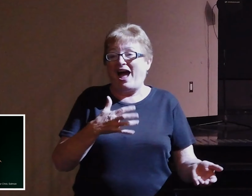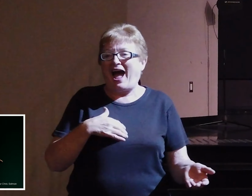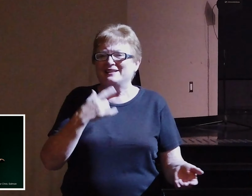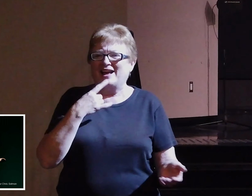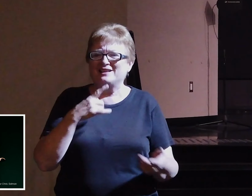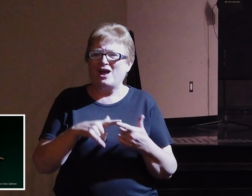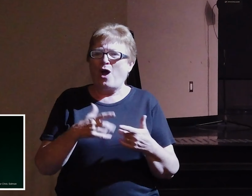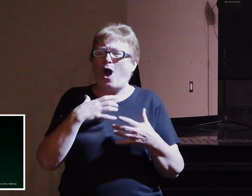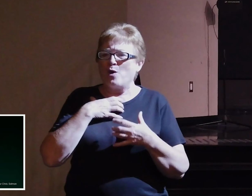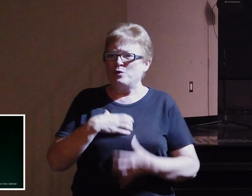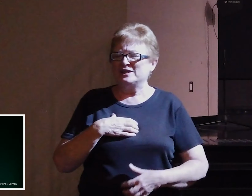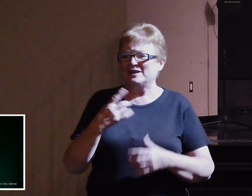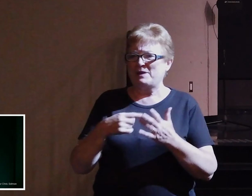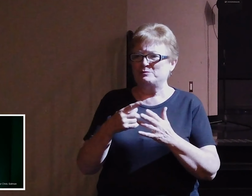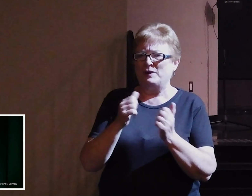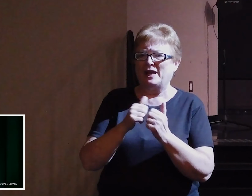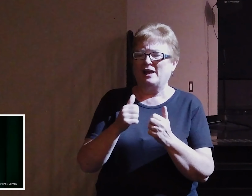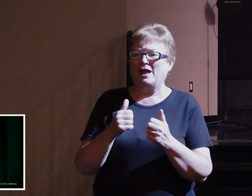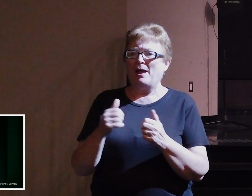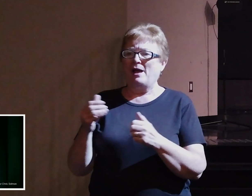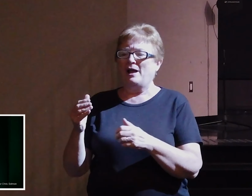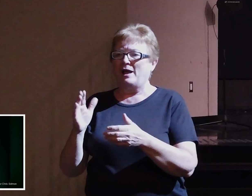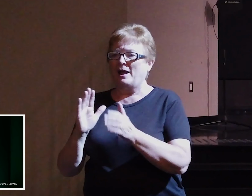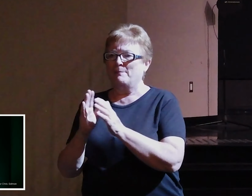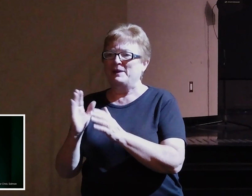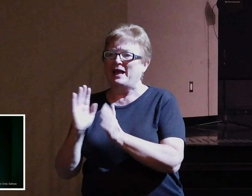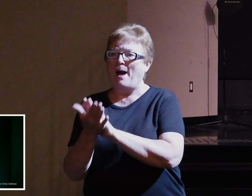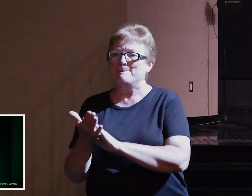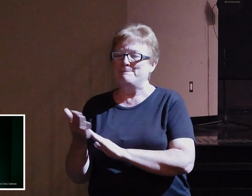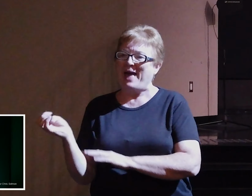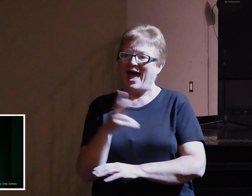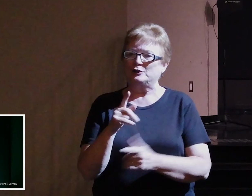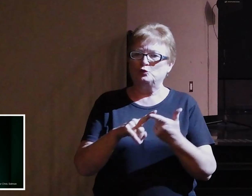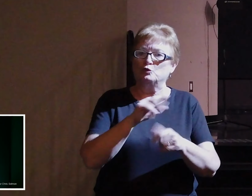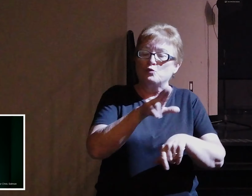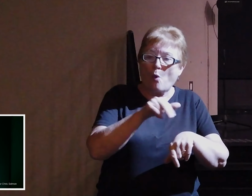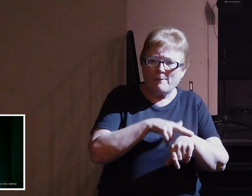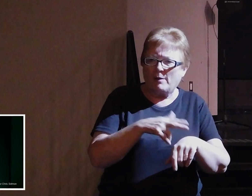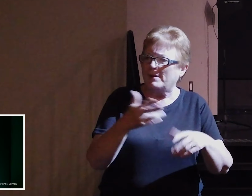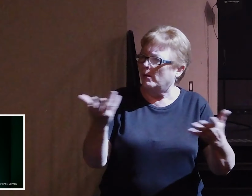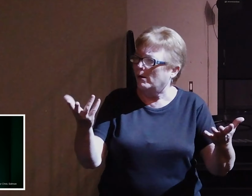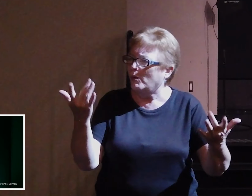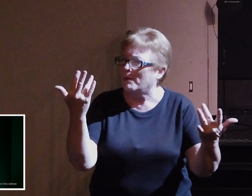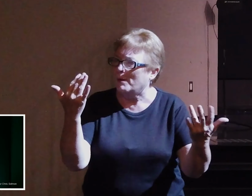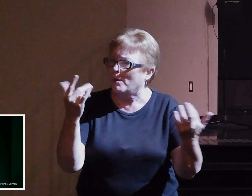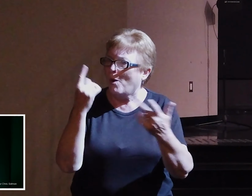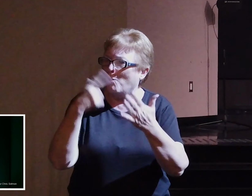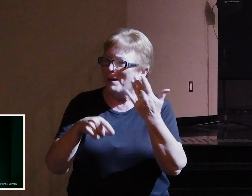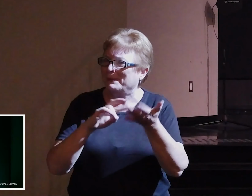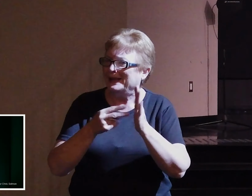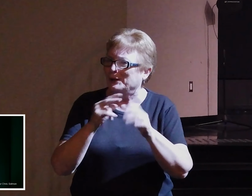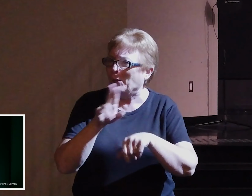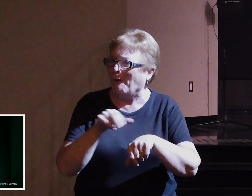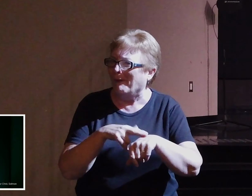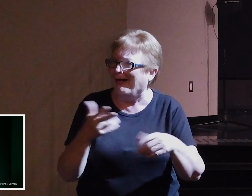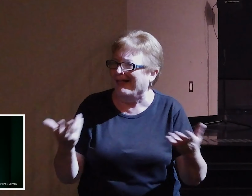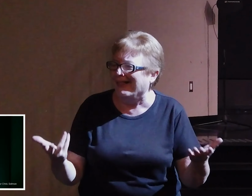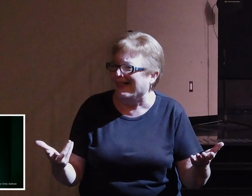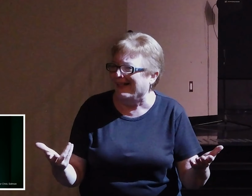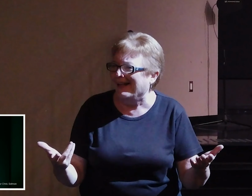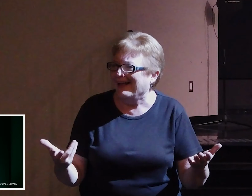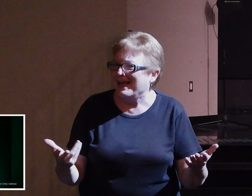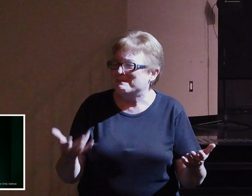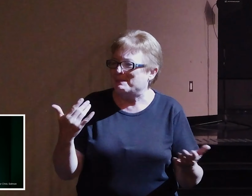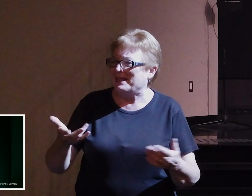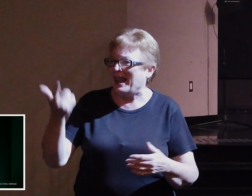like, I wish we could return to normal. I get what you mean by that. But what if the last, I don't know, five, ten